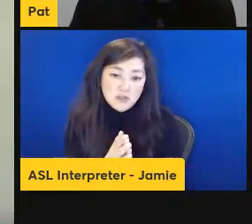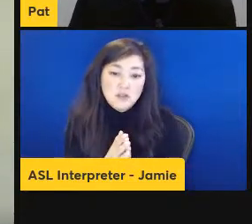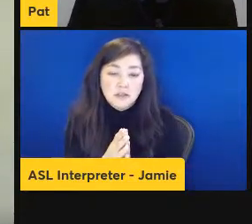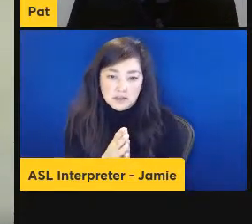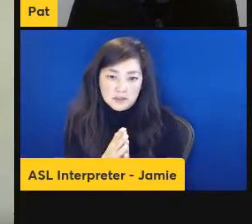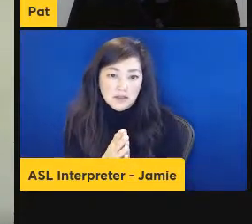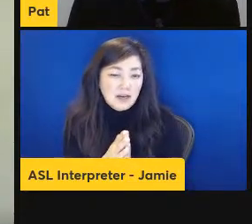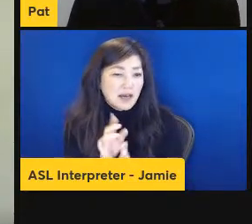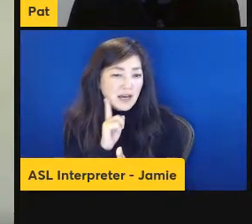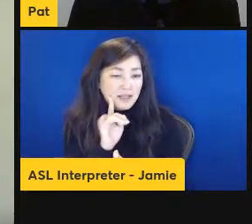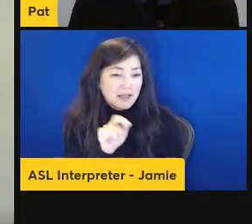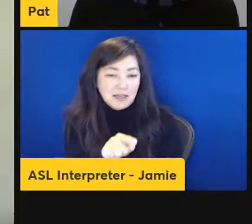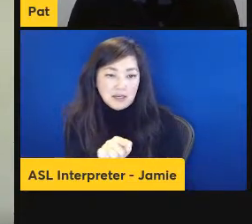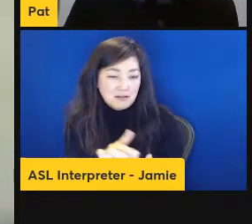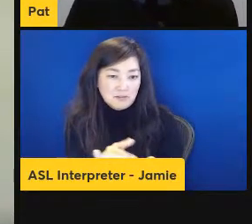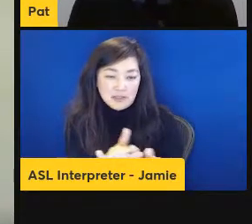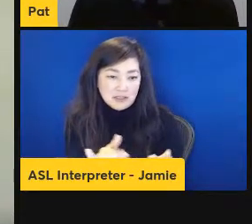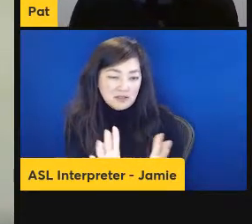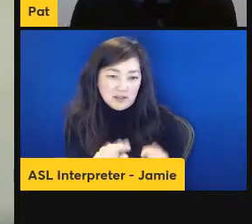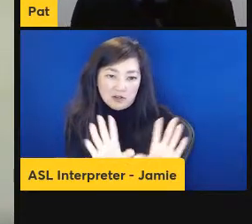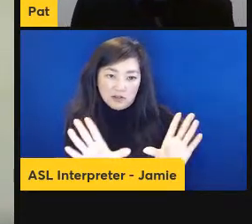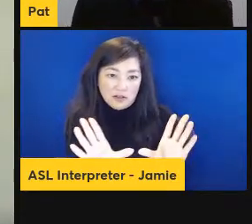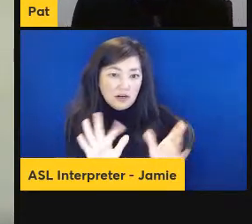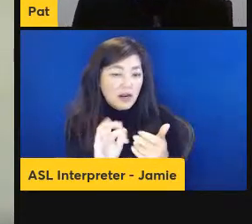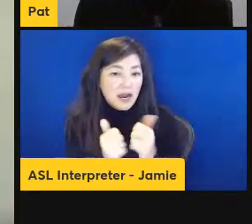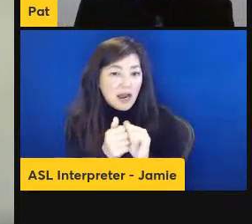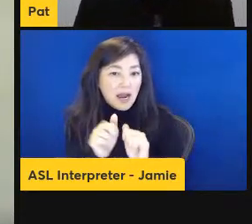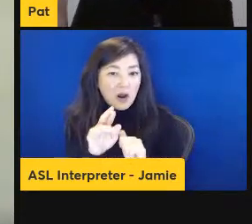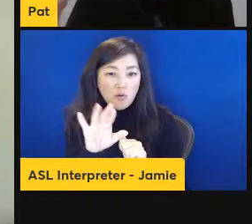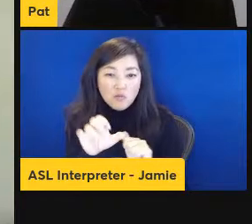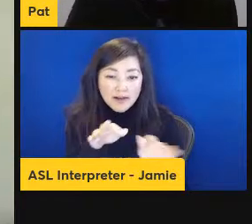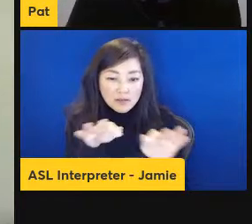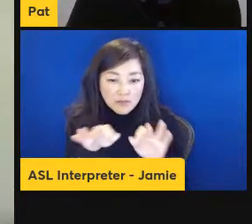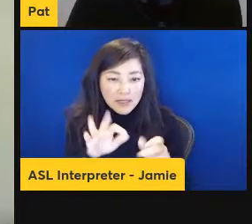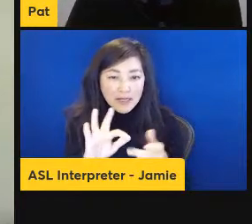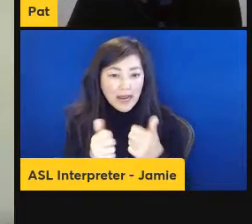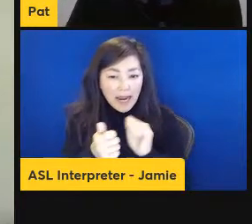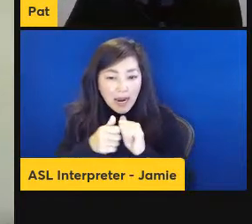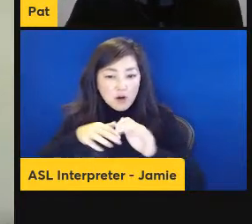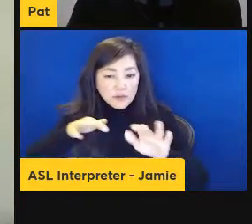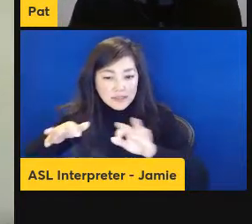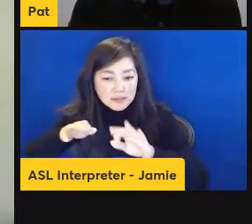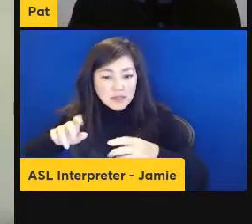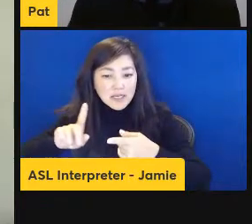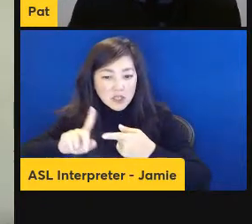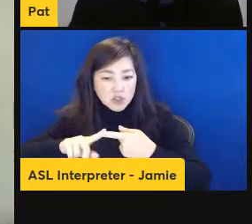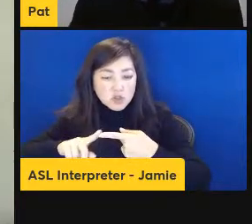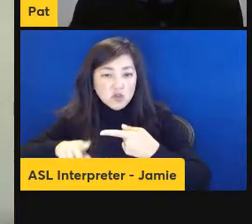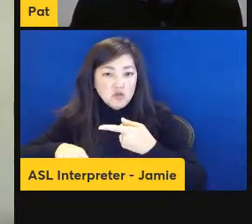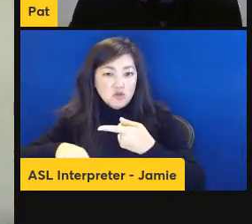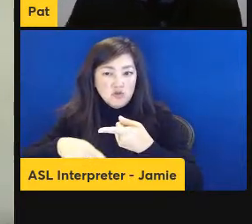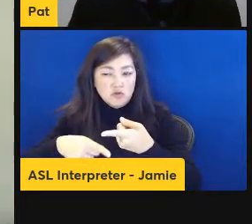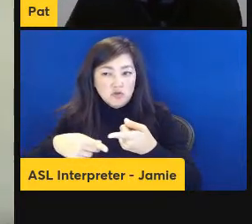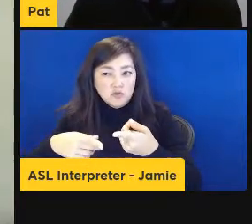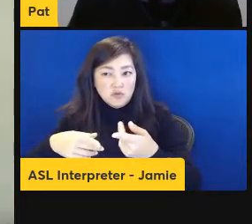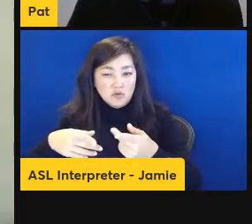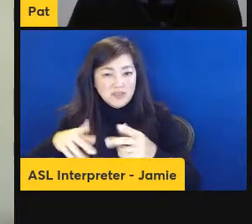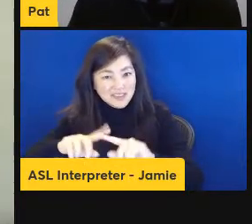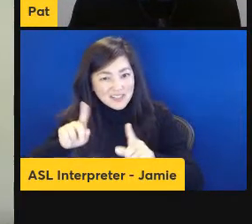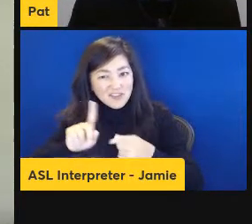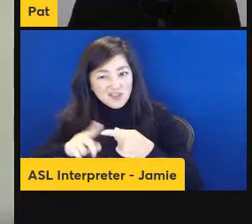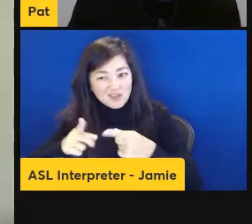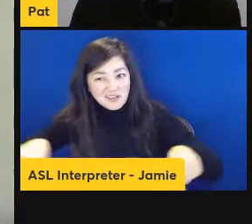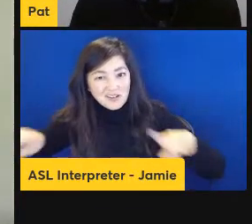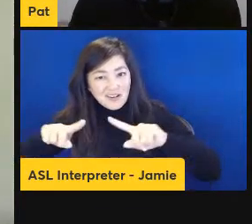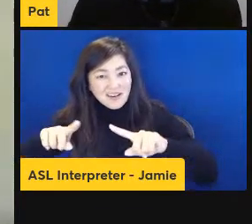you said. You put it fairly simply. How is race defined? How are we explaining these differences? And those explanations over and over